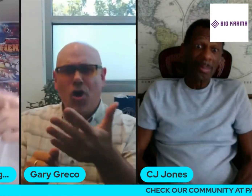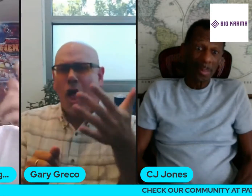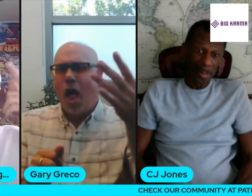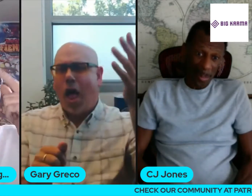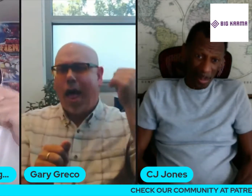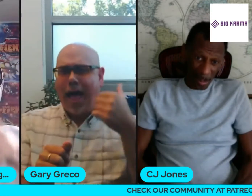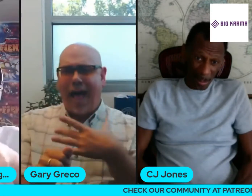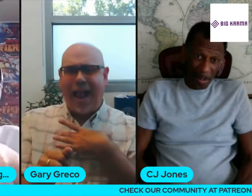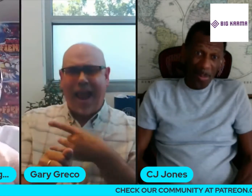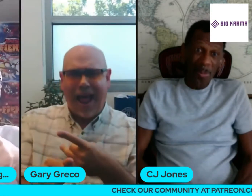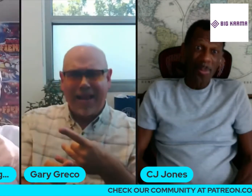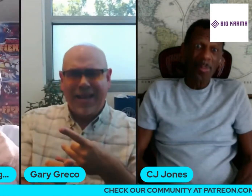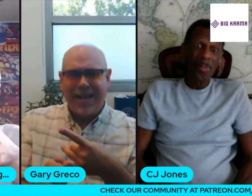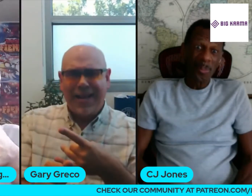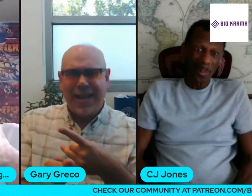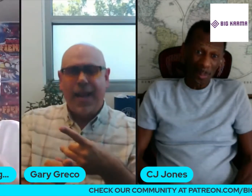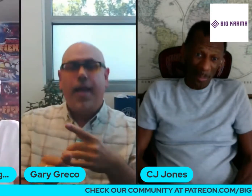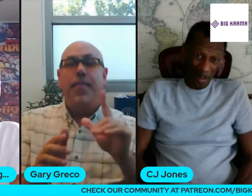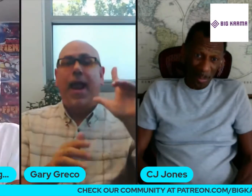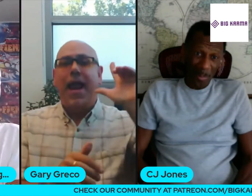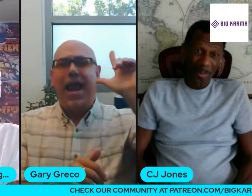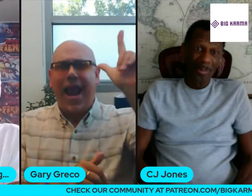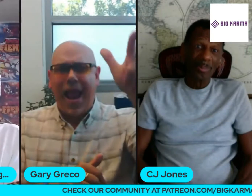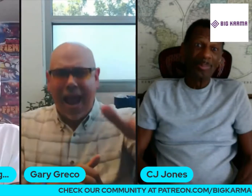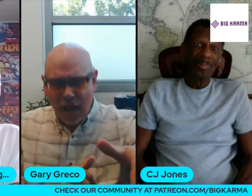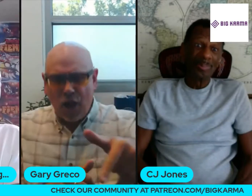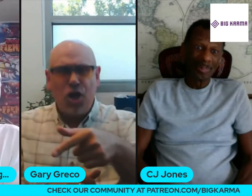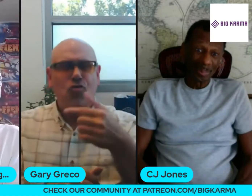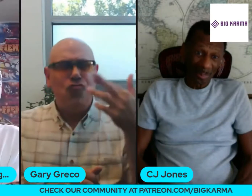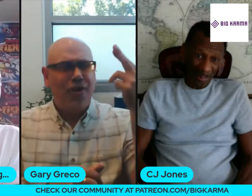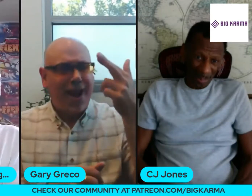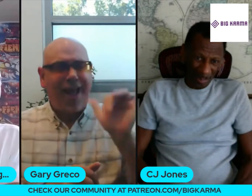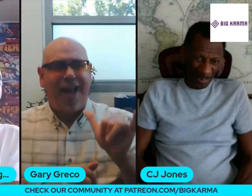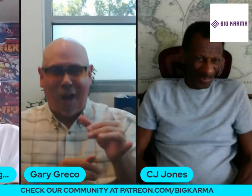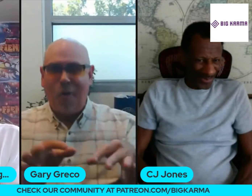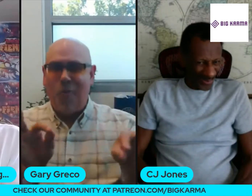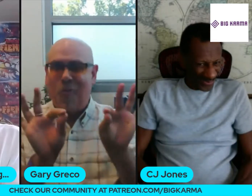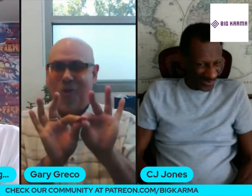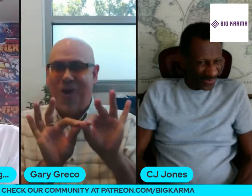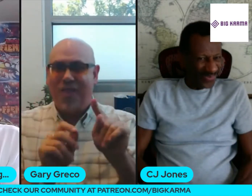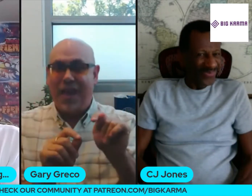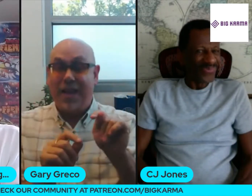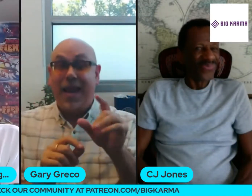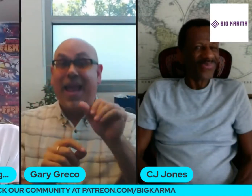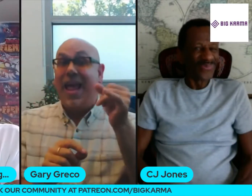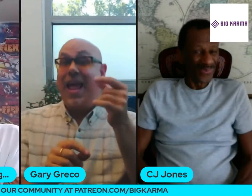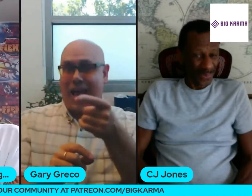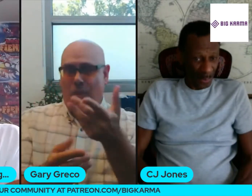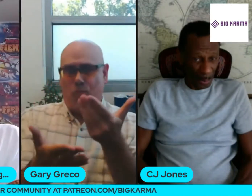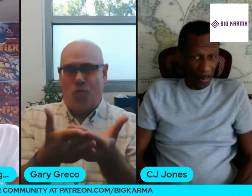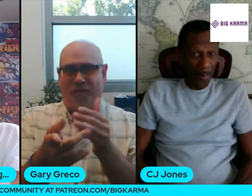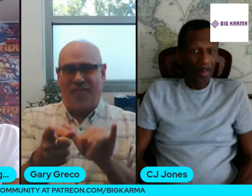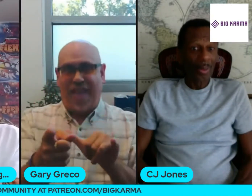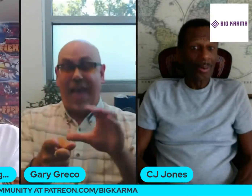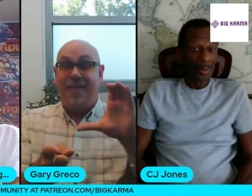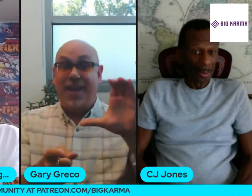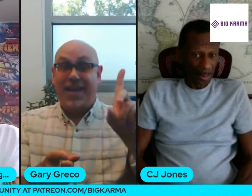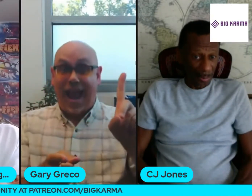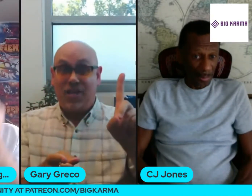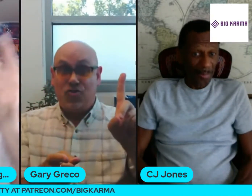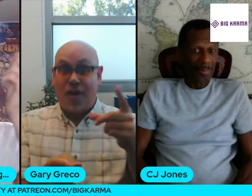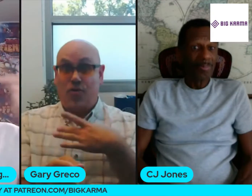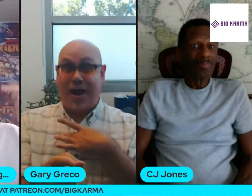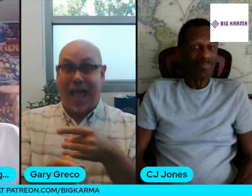like, oh, it was worth it. And you are proof of that because a casting director liked you and 10 years